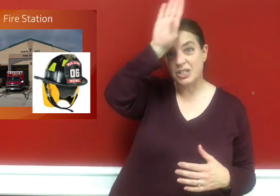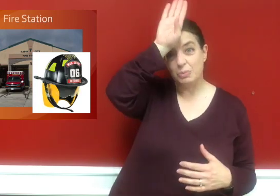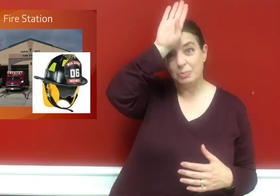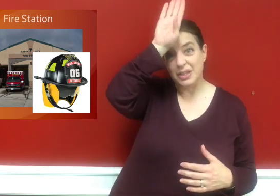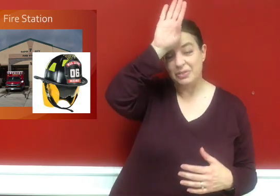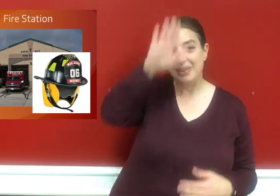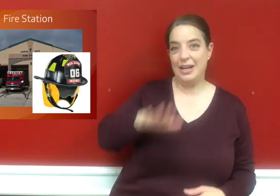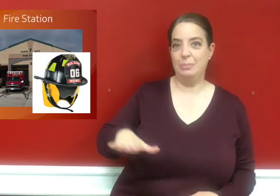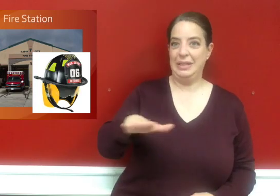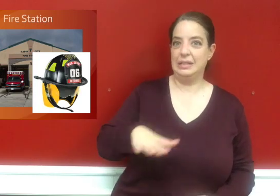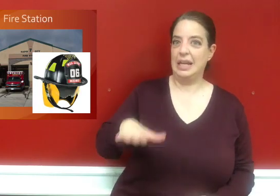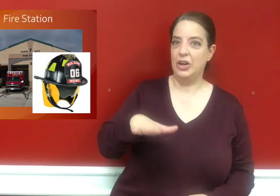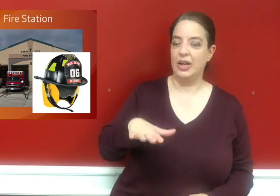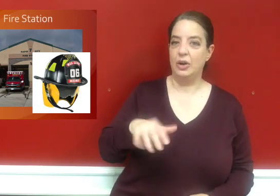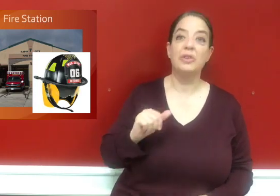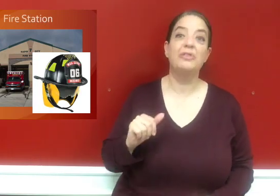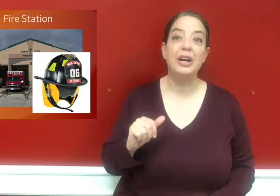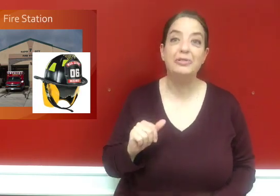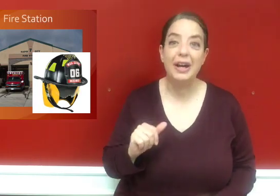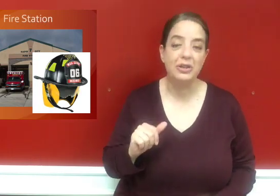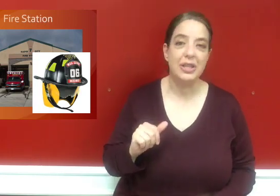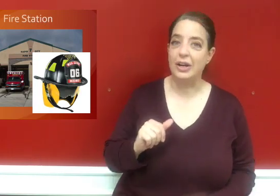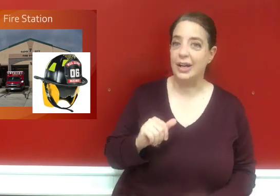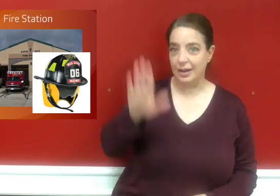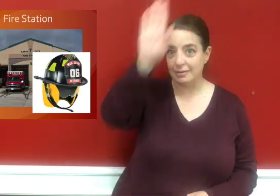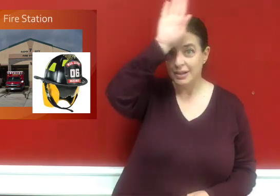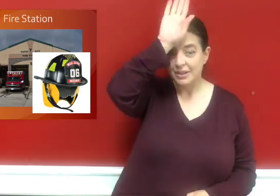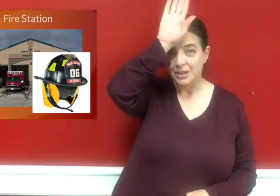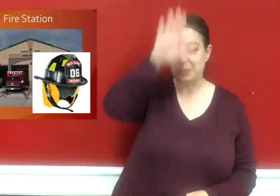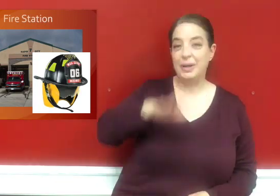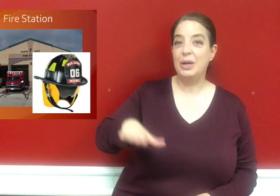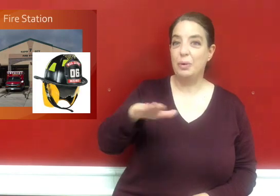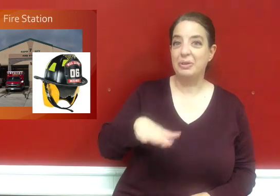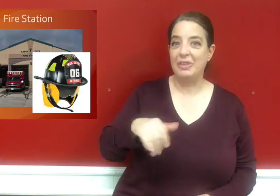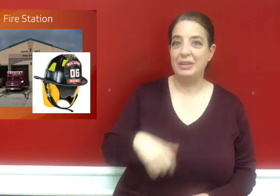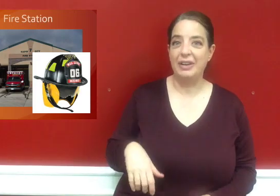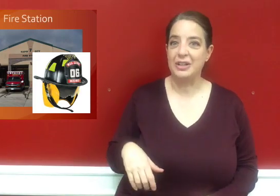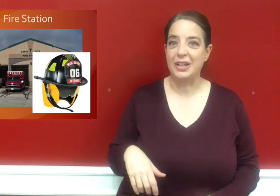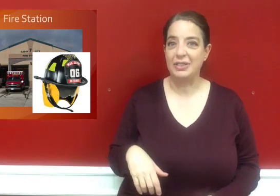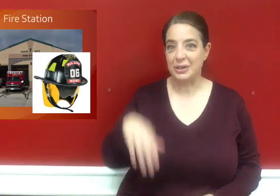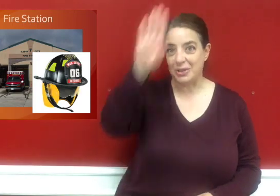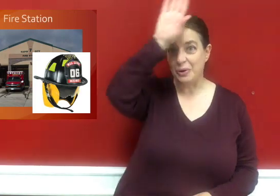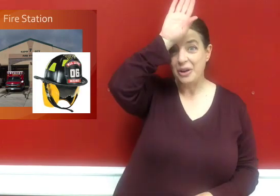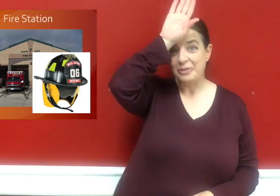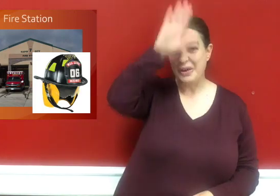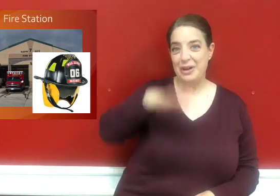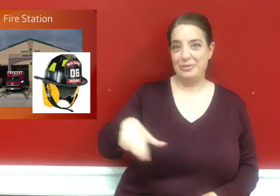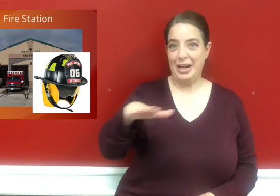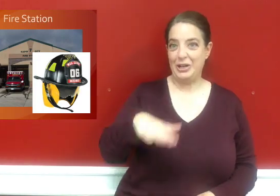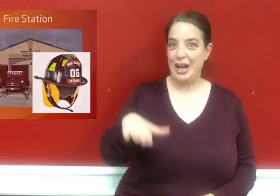would be the fireman's area or the firefighter's area. There's plenty of women fighting fires out there. So firefighter